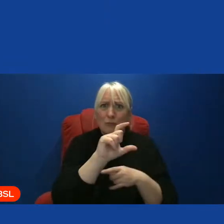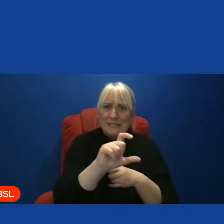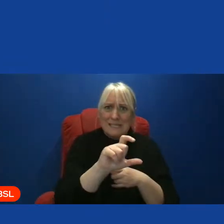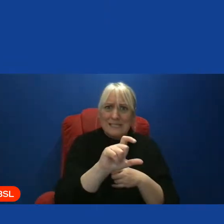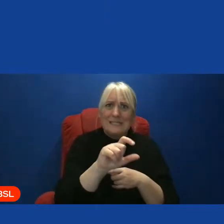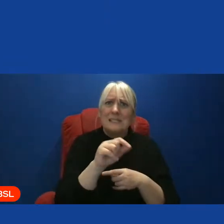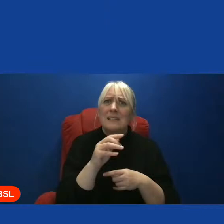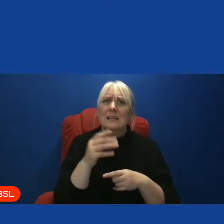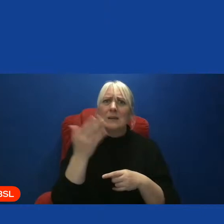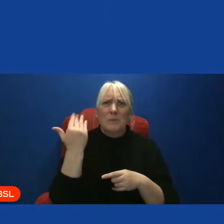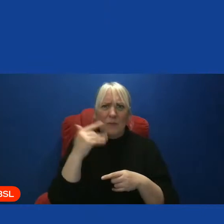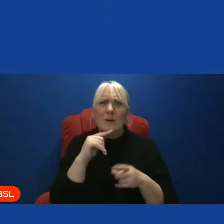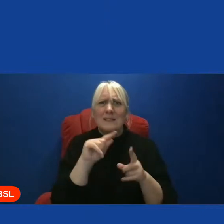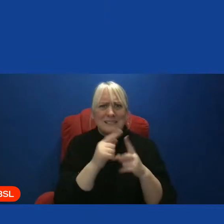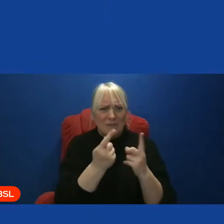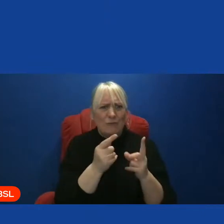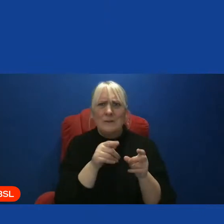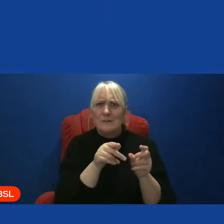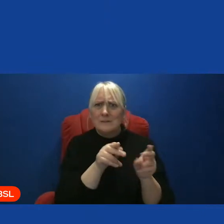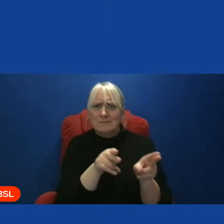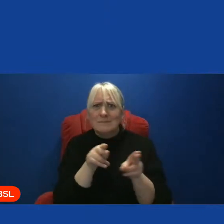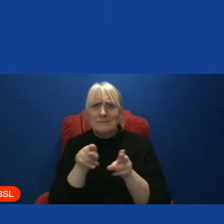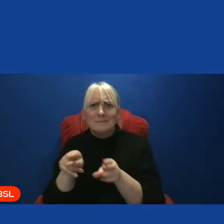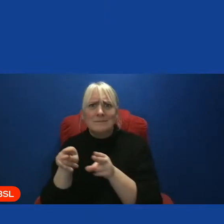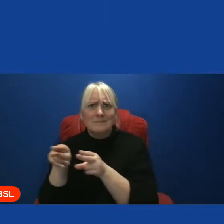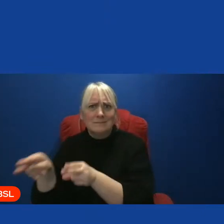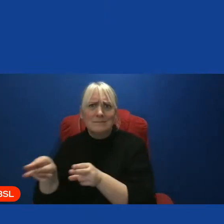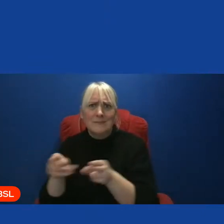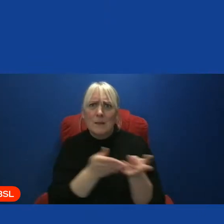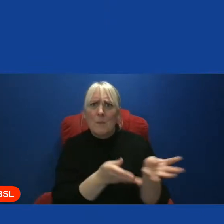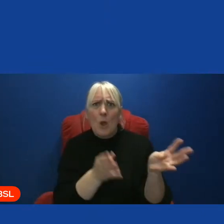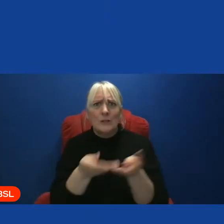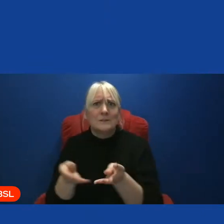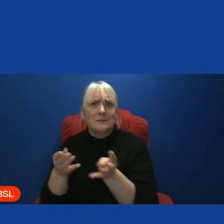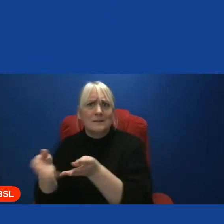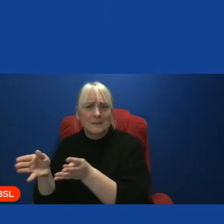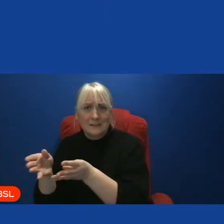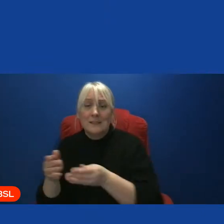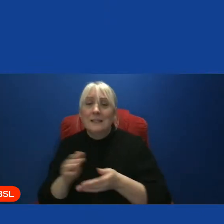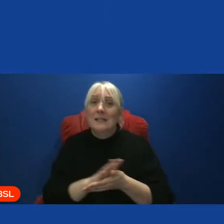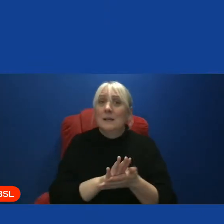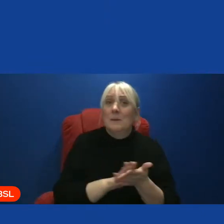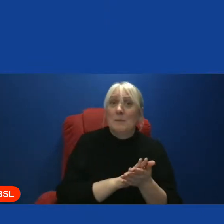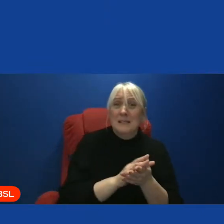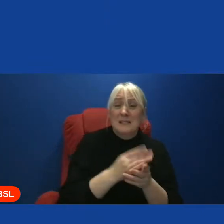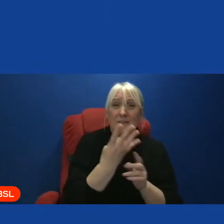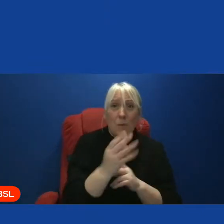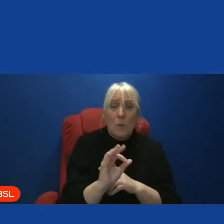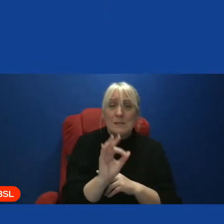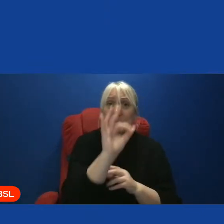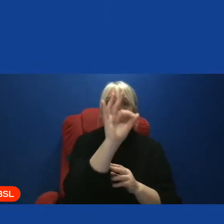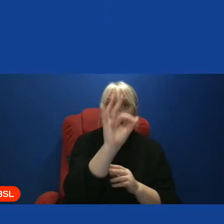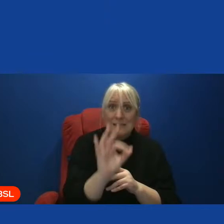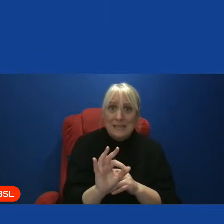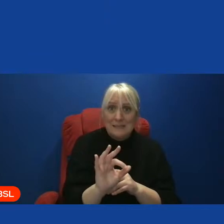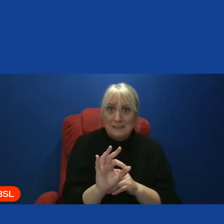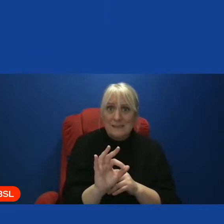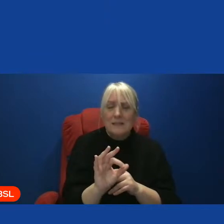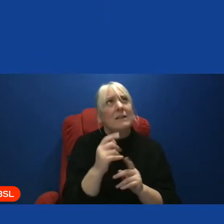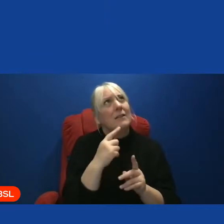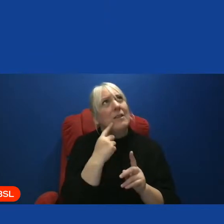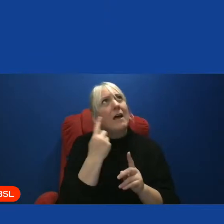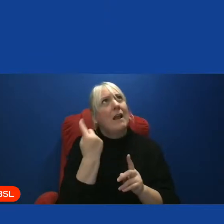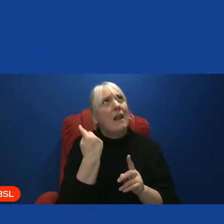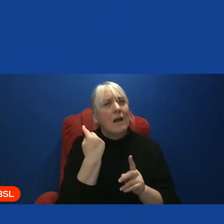from all of these different areas? So that means that there are almost 40%, I think the last count was